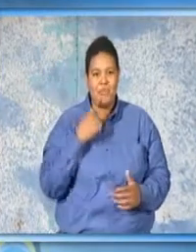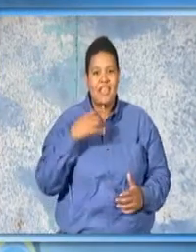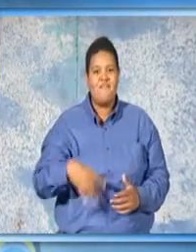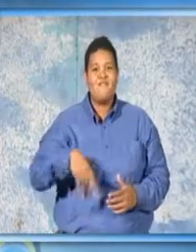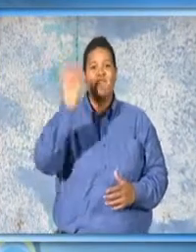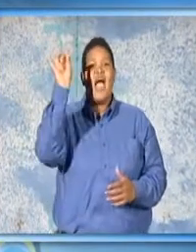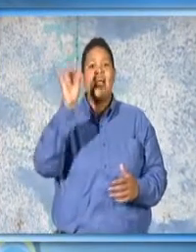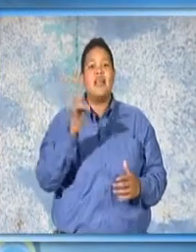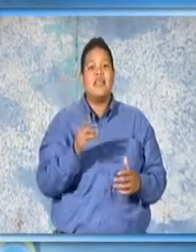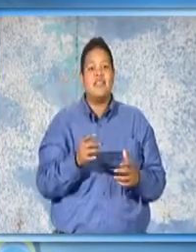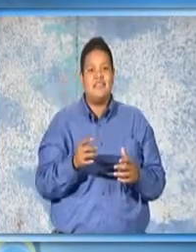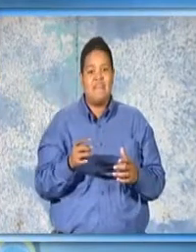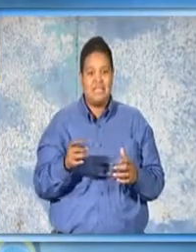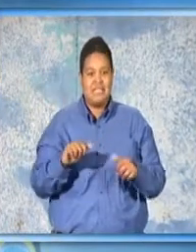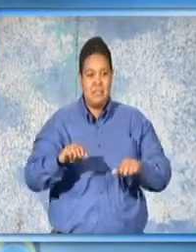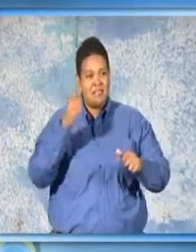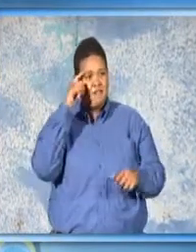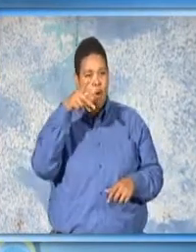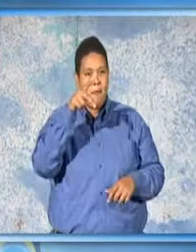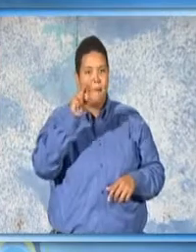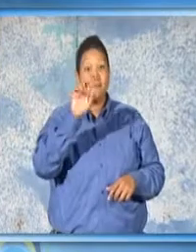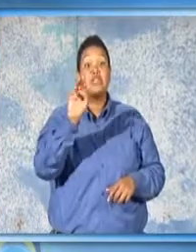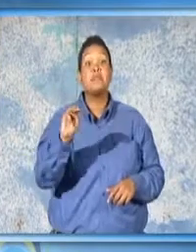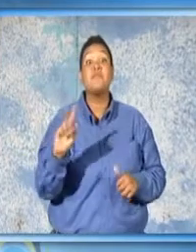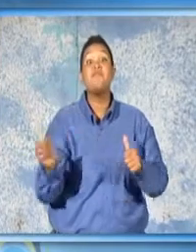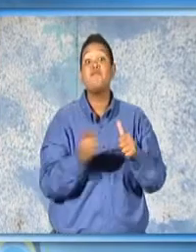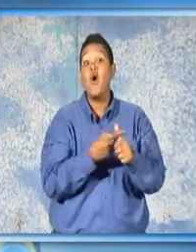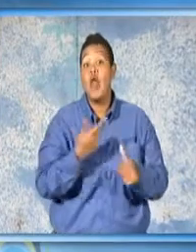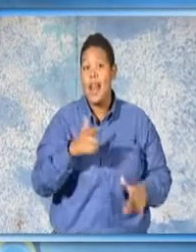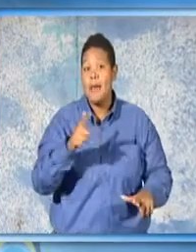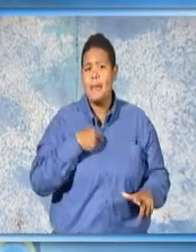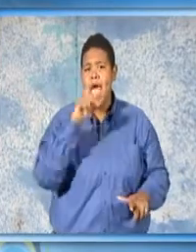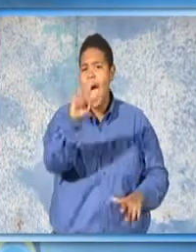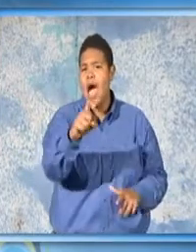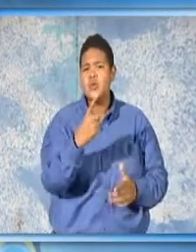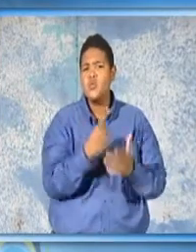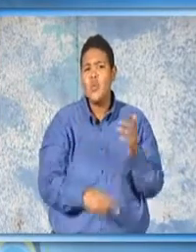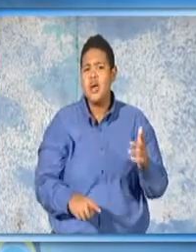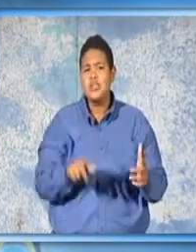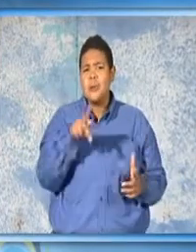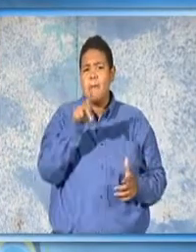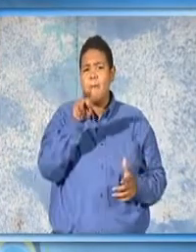prism. But first, let me ask, what is a prism?